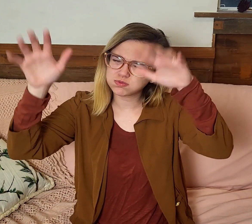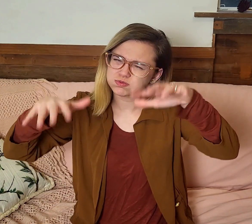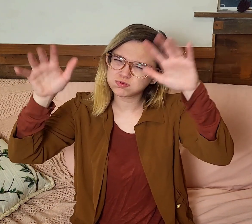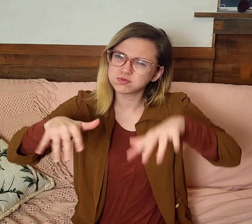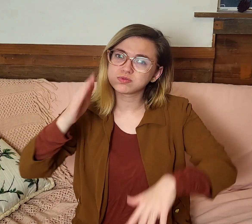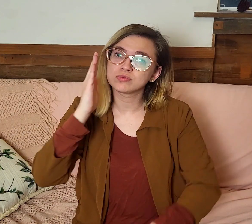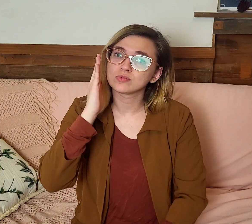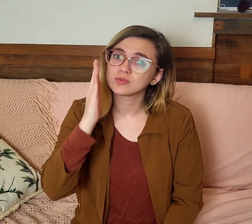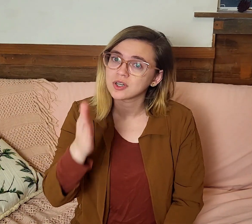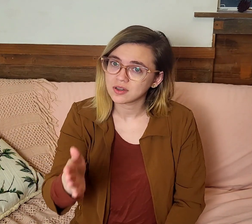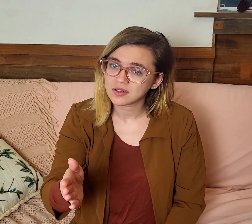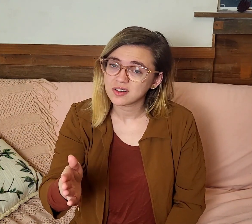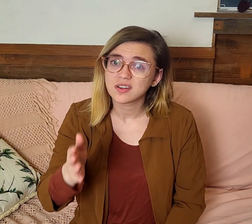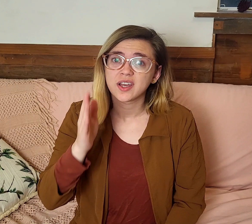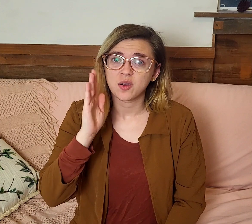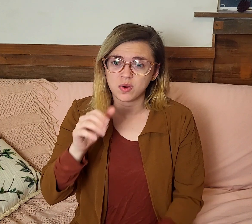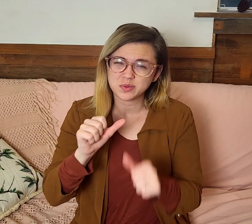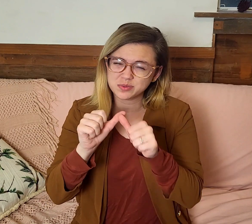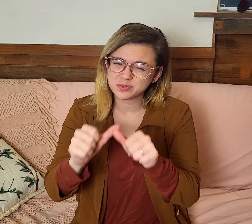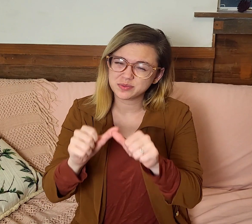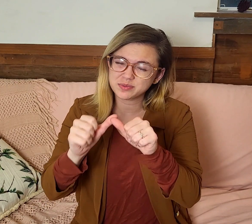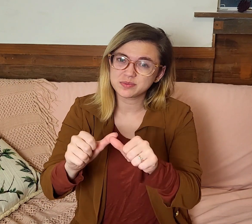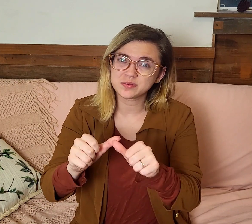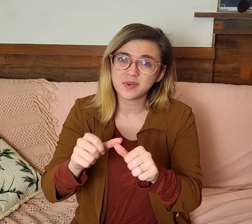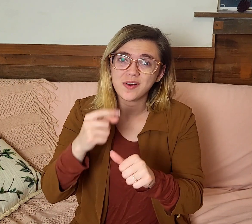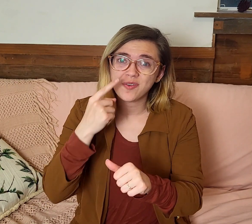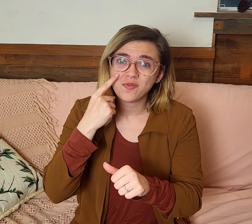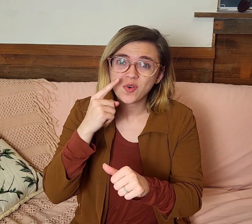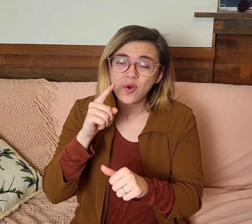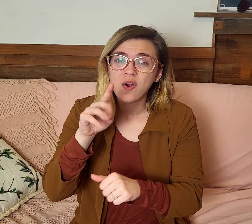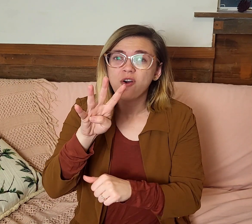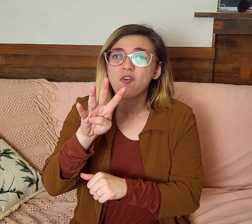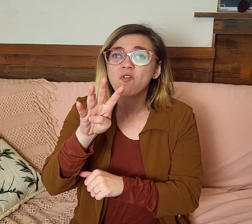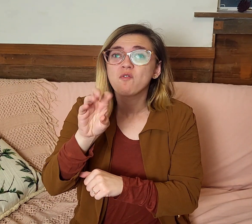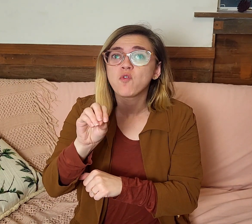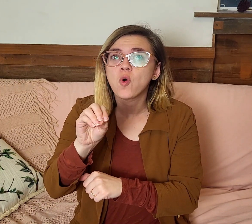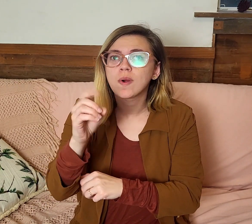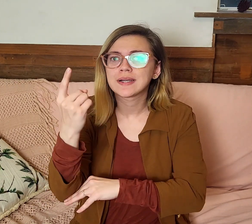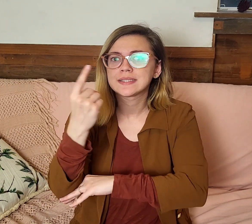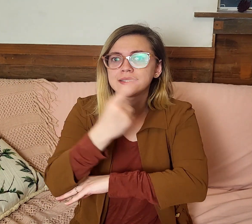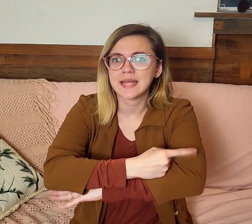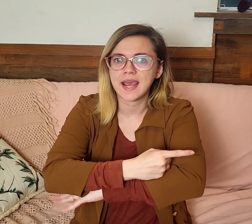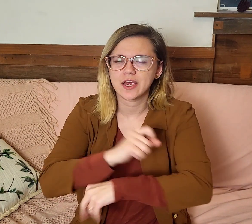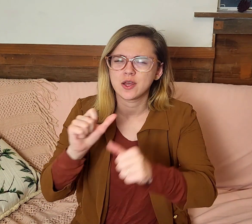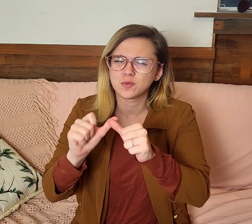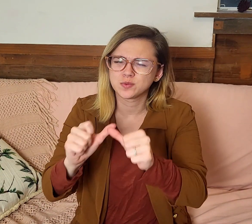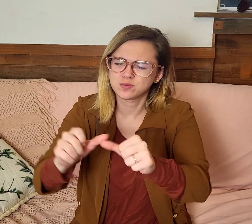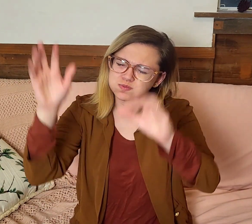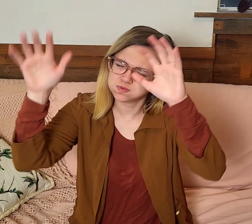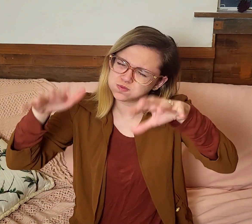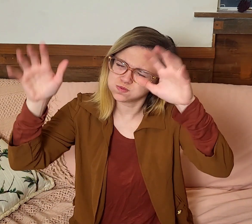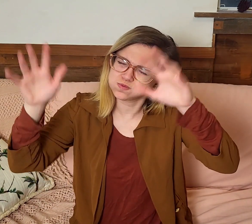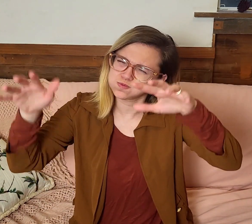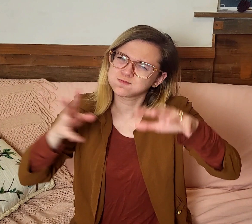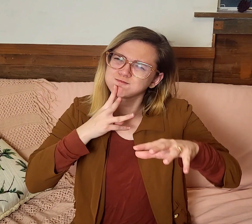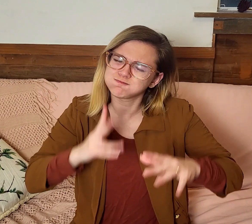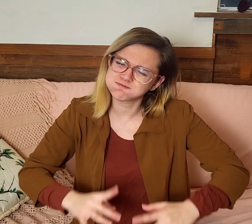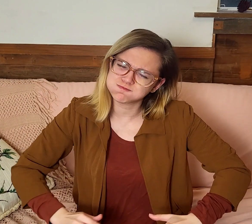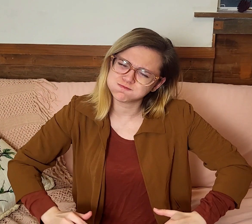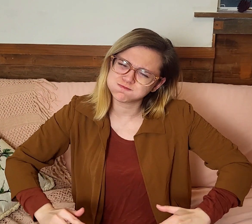begin pouring rain, and it will begin flooding for 40 days, and the